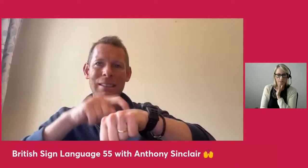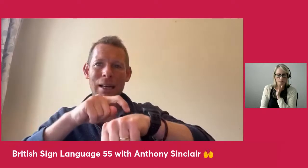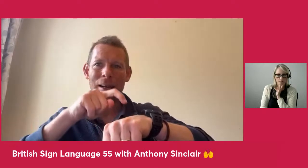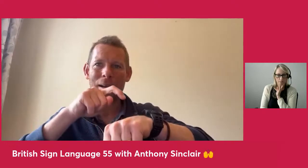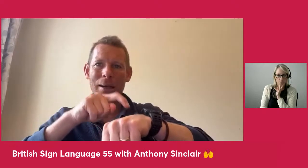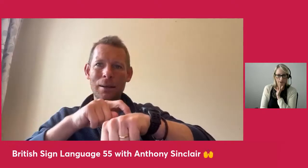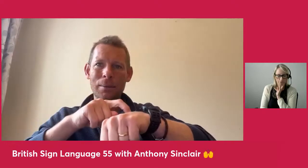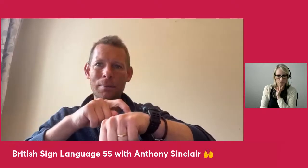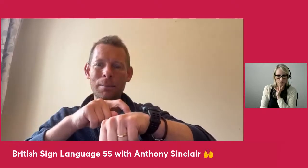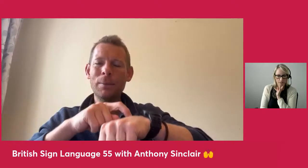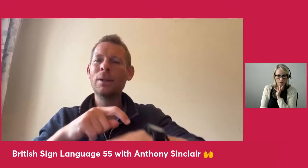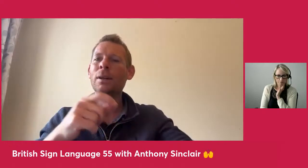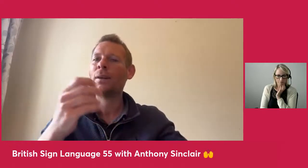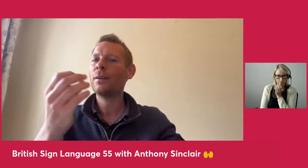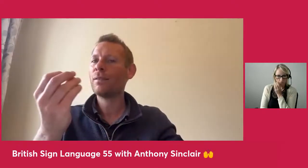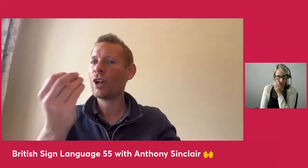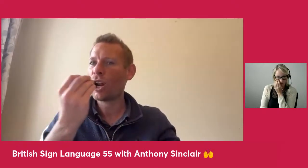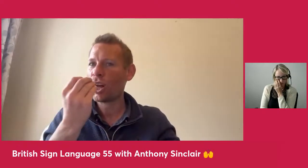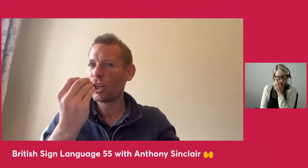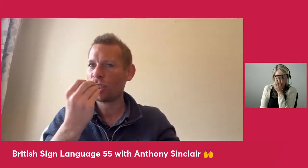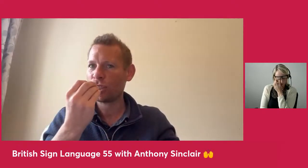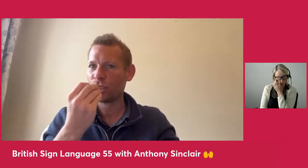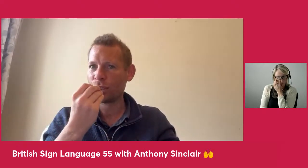breakfast, breakfast time,